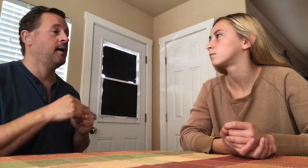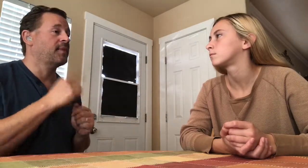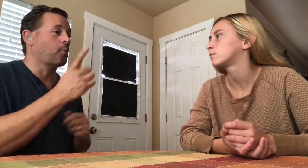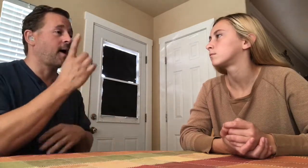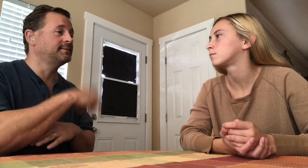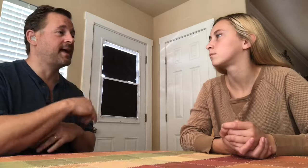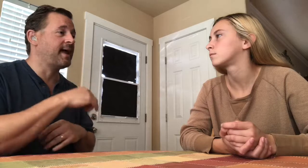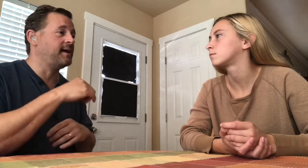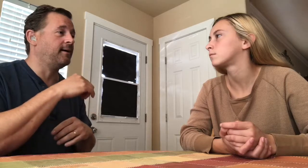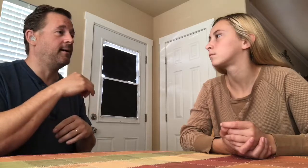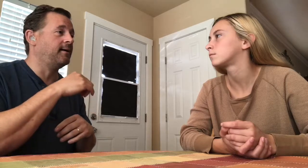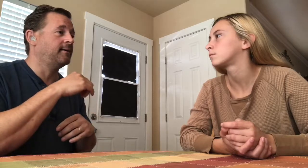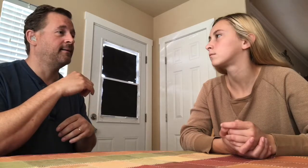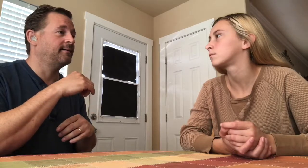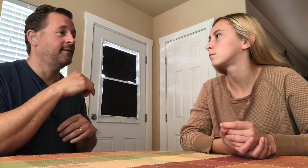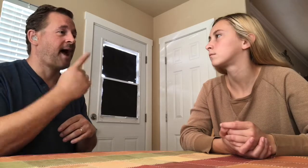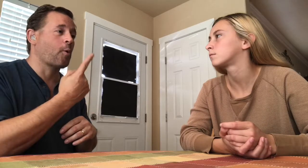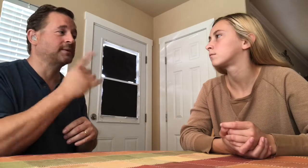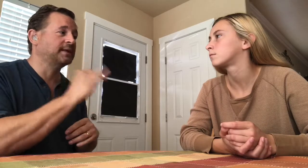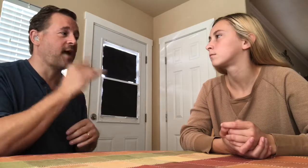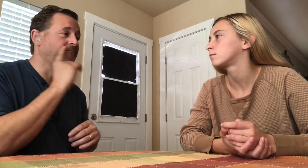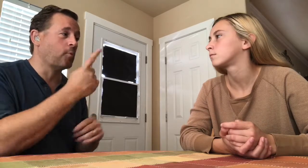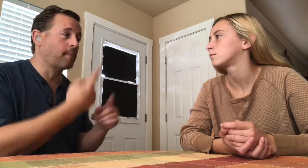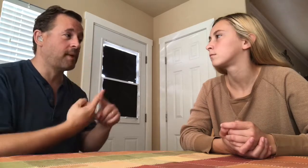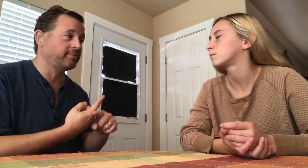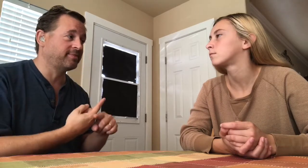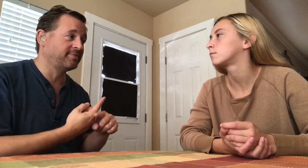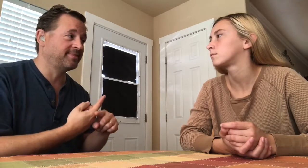Then one day, I only did that for 1 month.